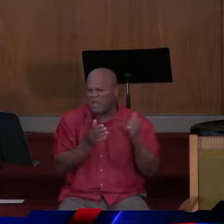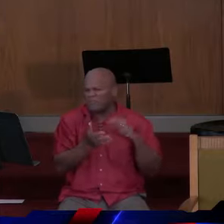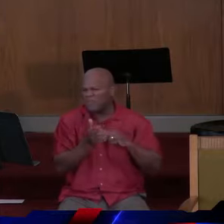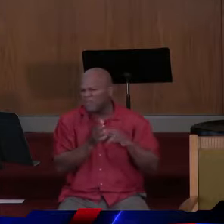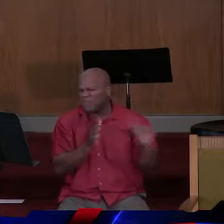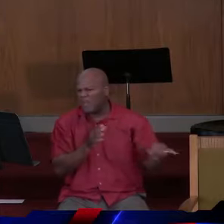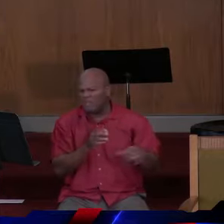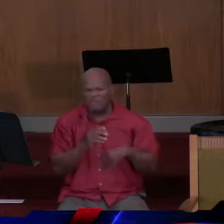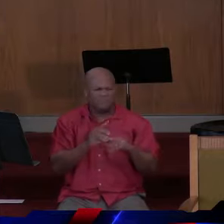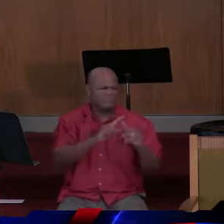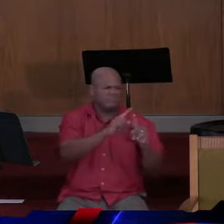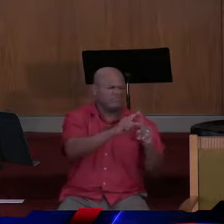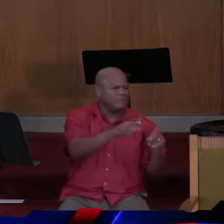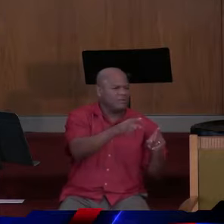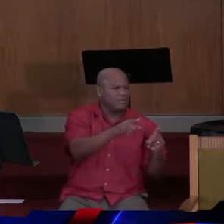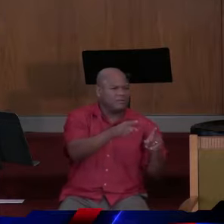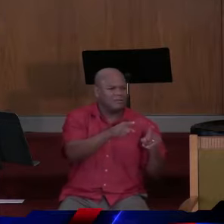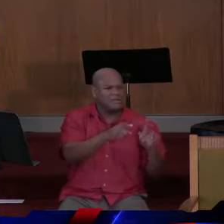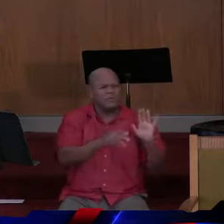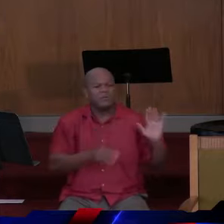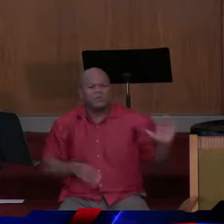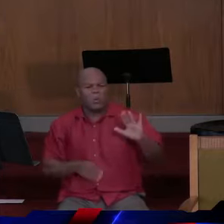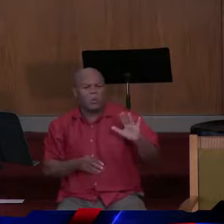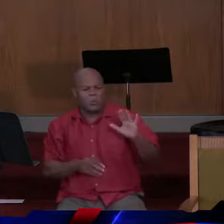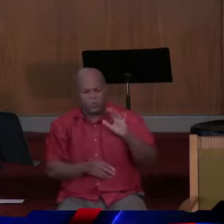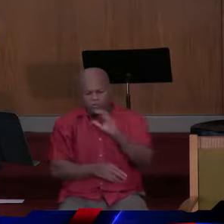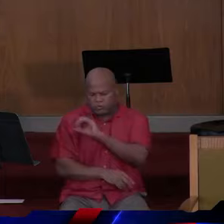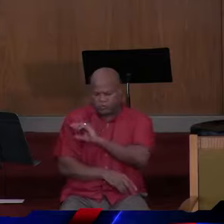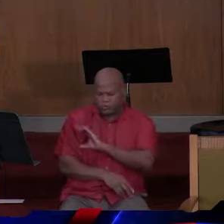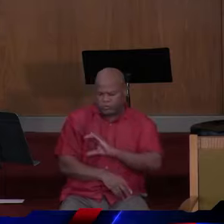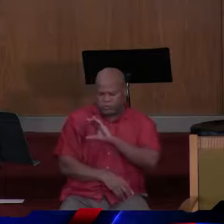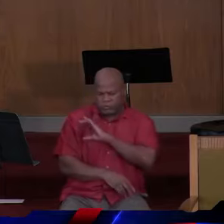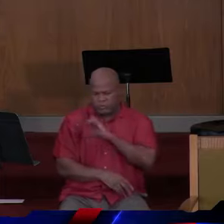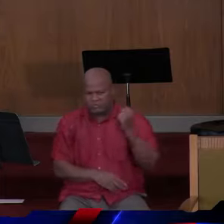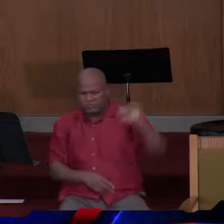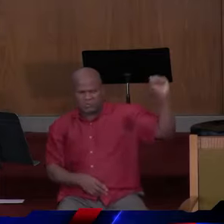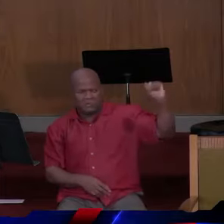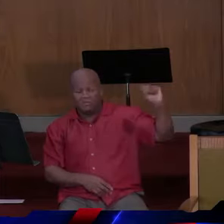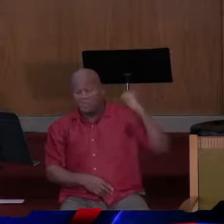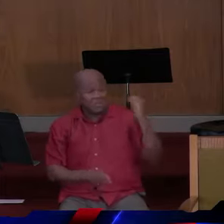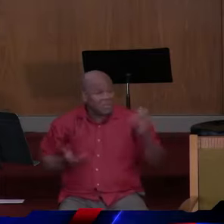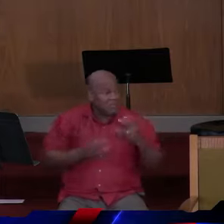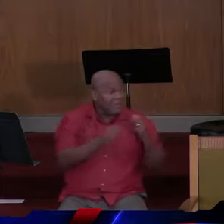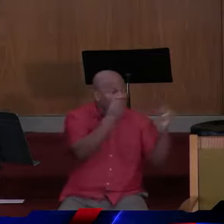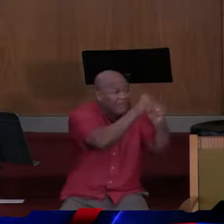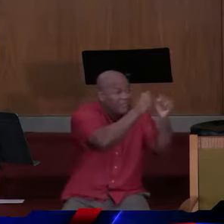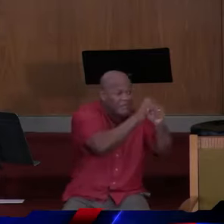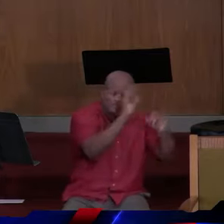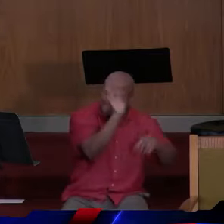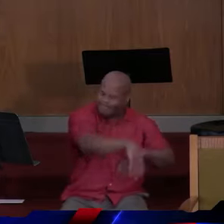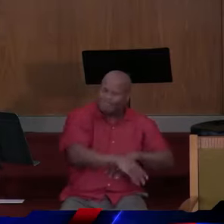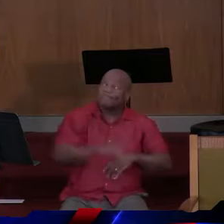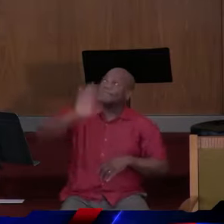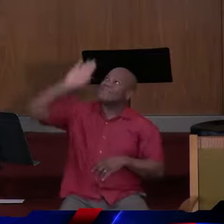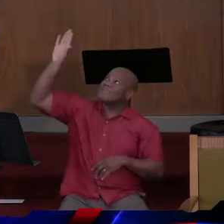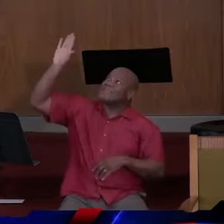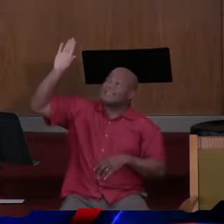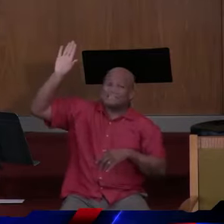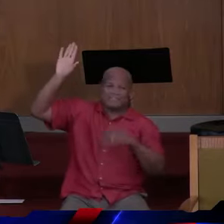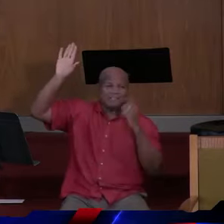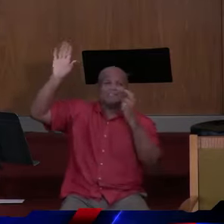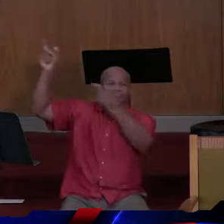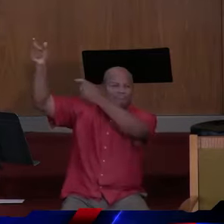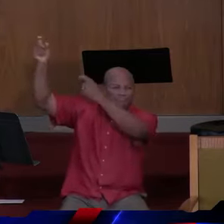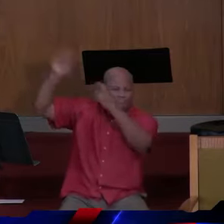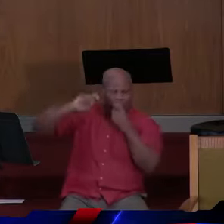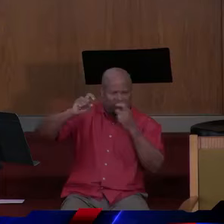that. Listen, you just got a rebellious disposition, and I'm not here to fight that. I'm going to keep preaching, but I'm going to pray that his spirit